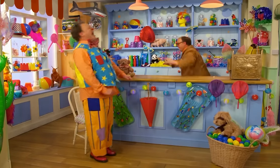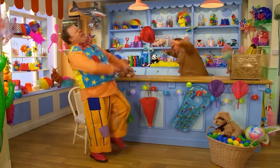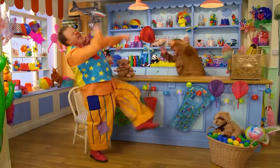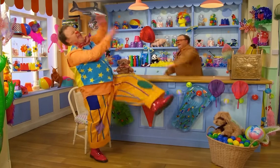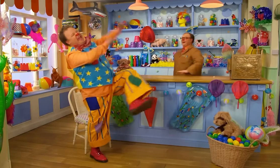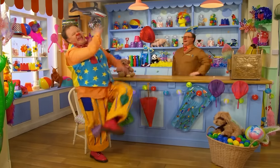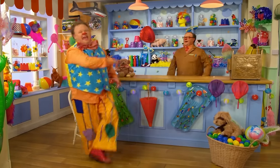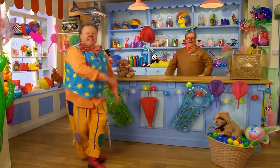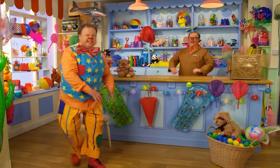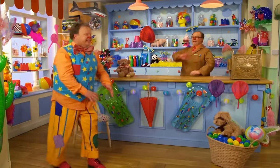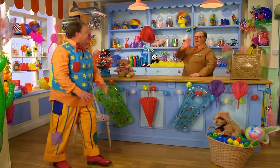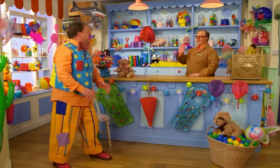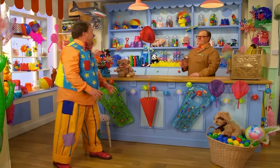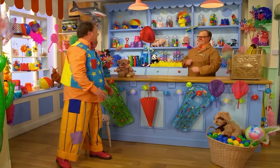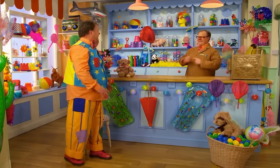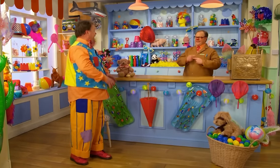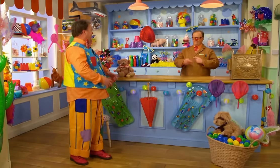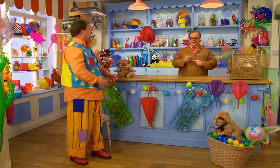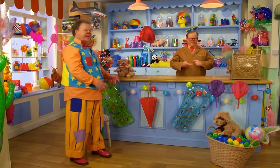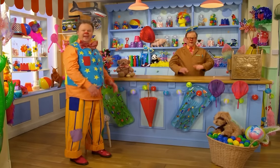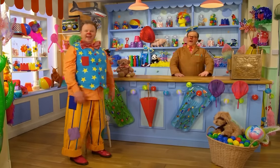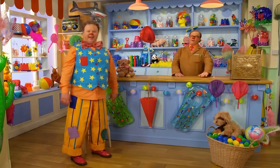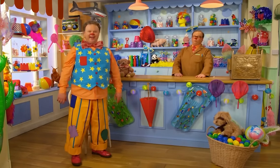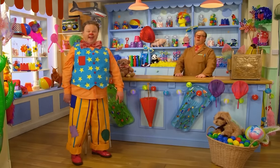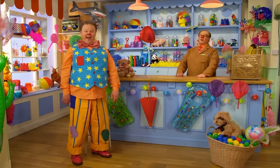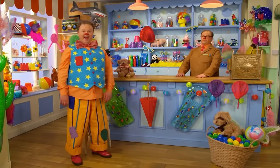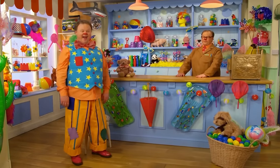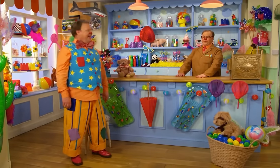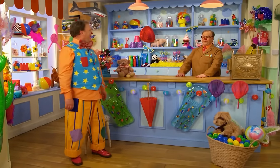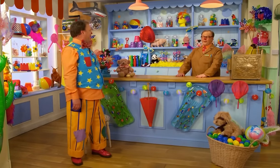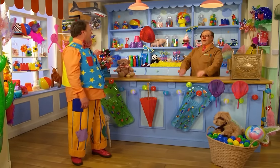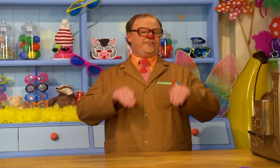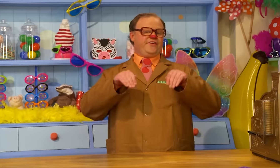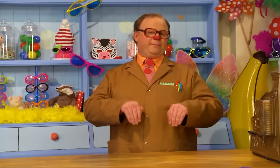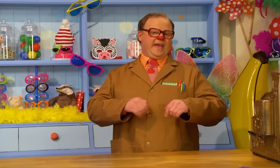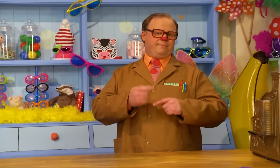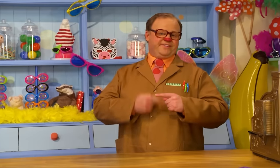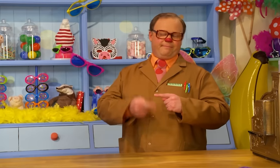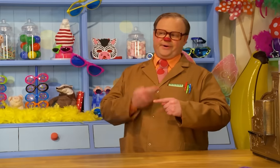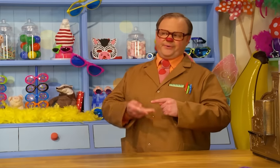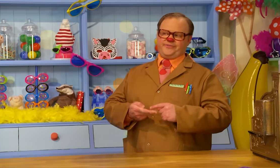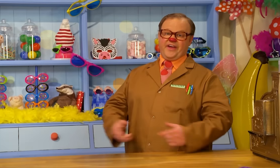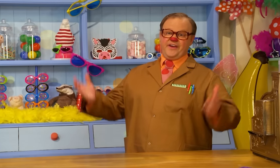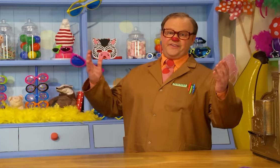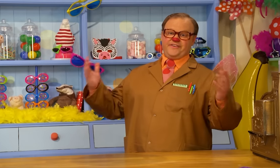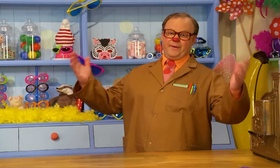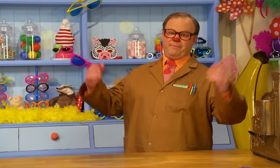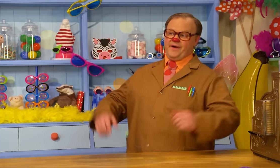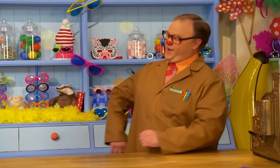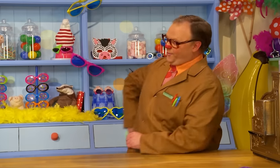Day! Hello, Mr. Tumble, and welcome to Shopkeeper Tumble's Shop with